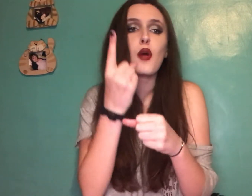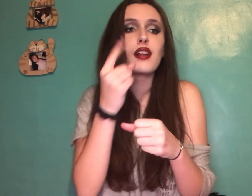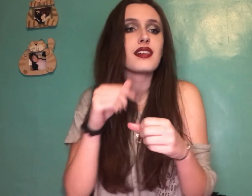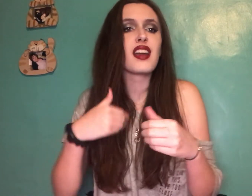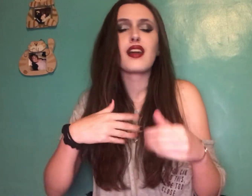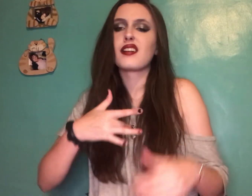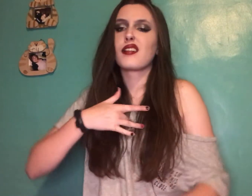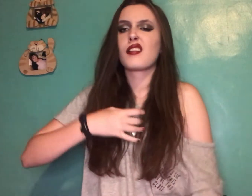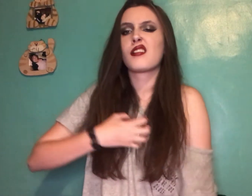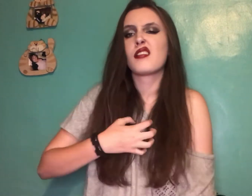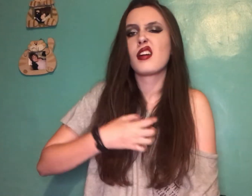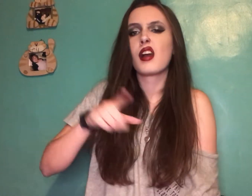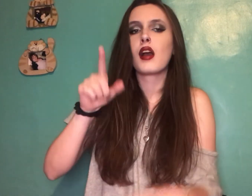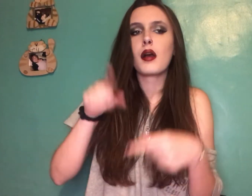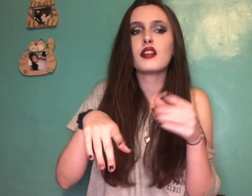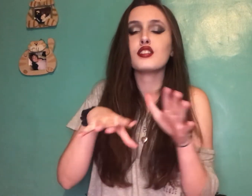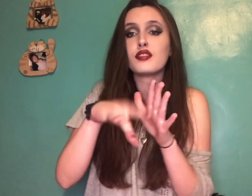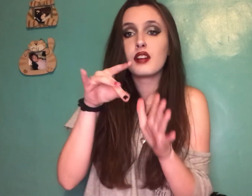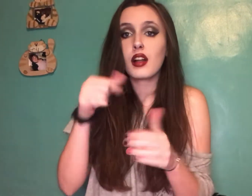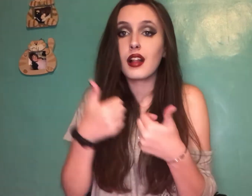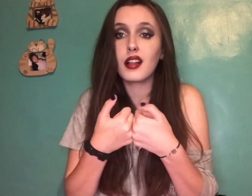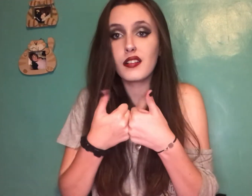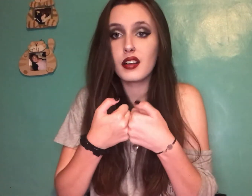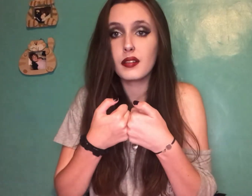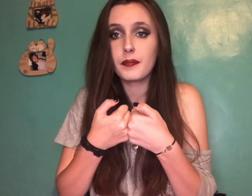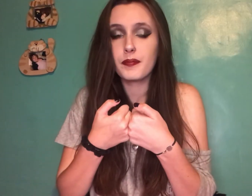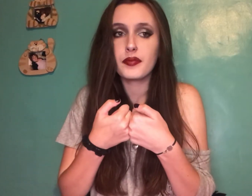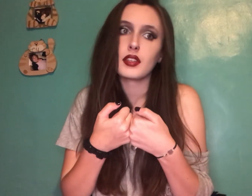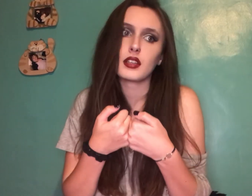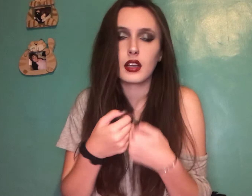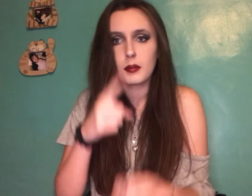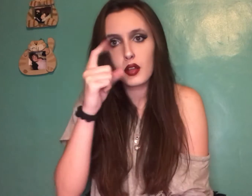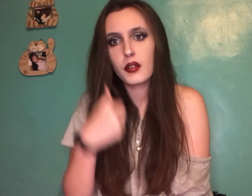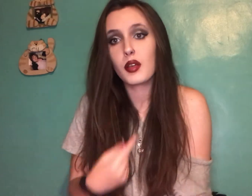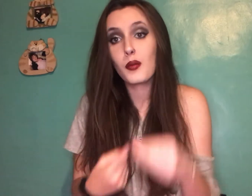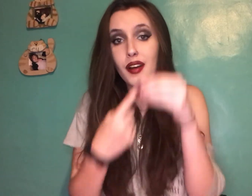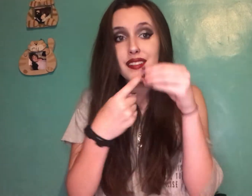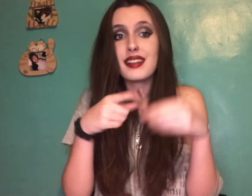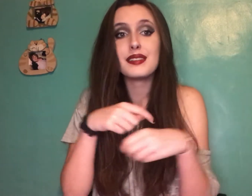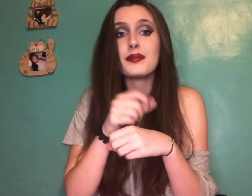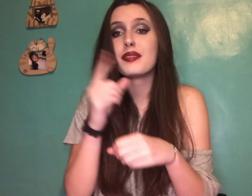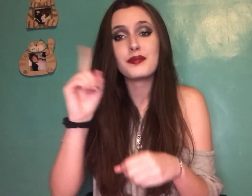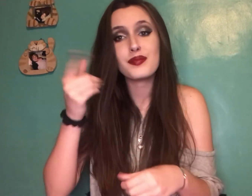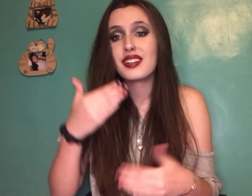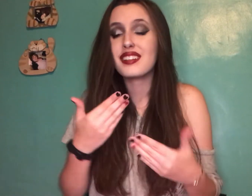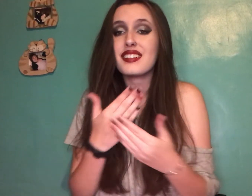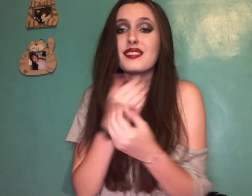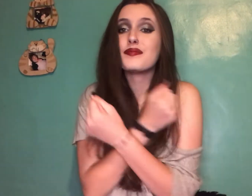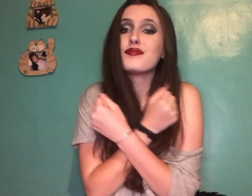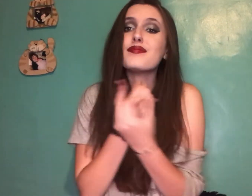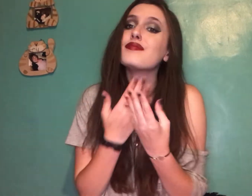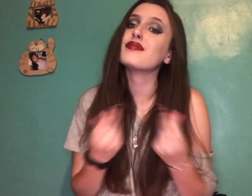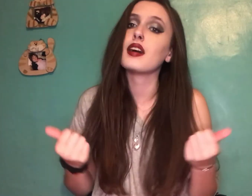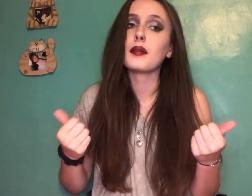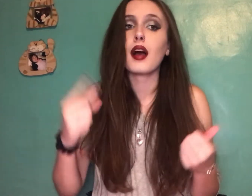complain that you can't find a lover. Cause I'm the only one when the chemistry fades. I'm the only